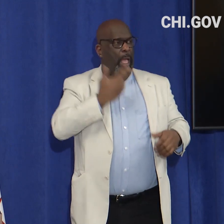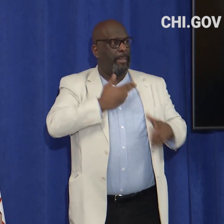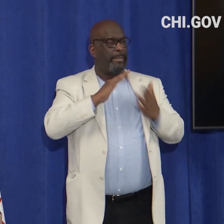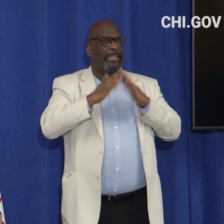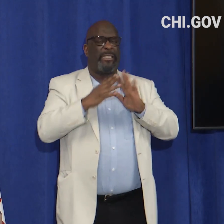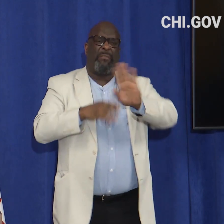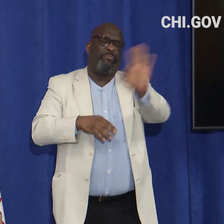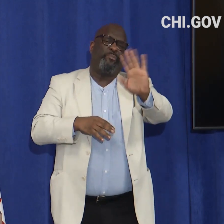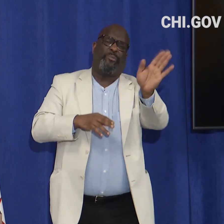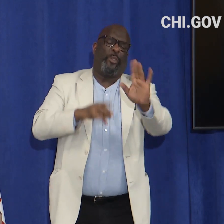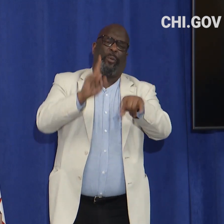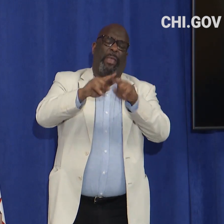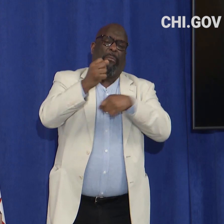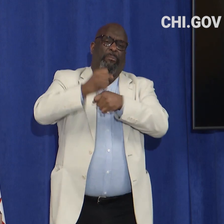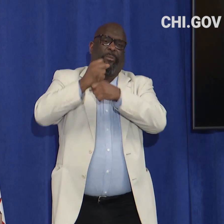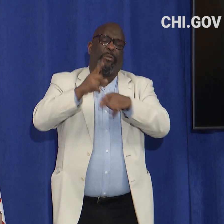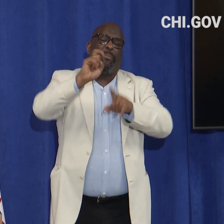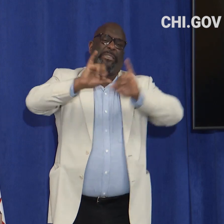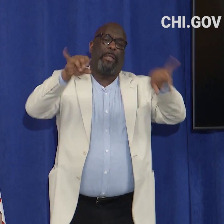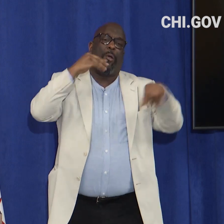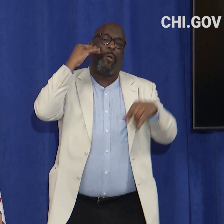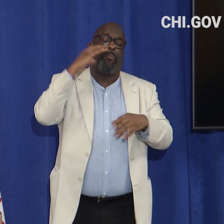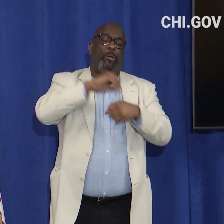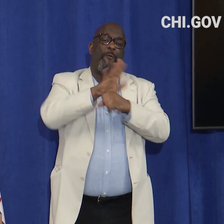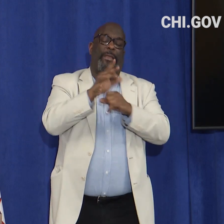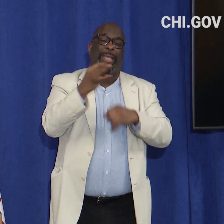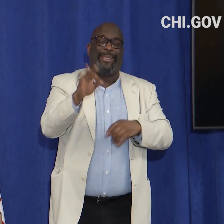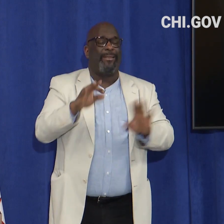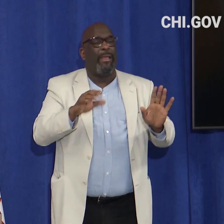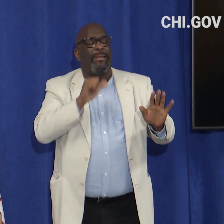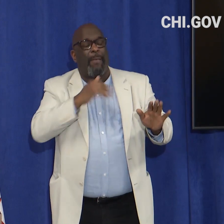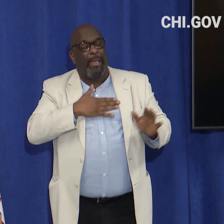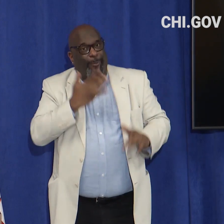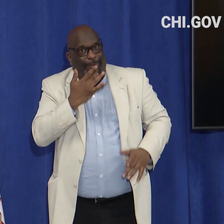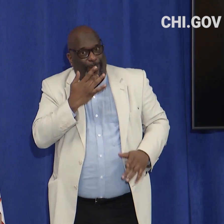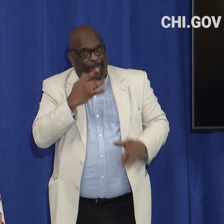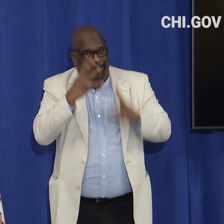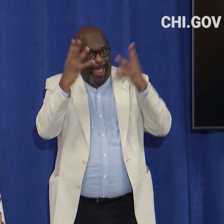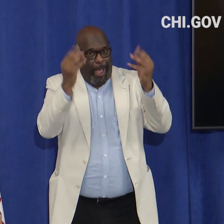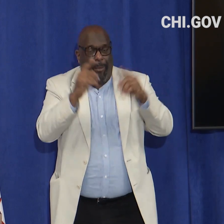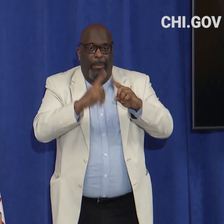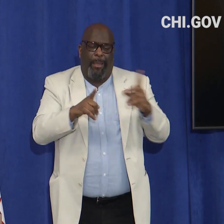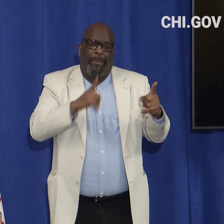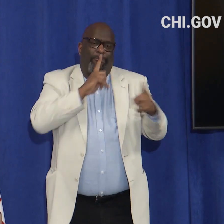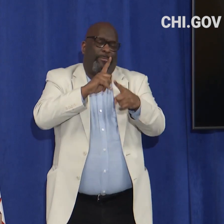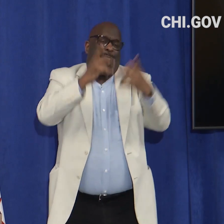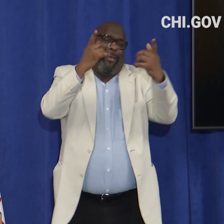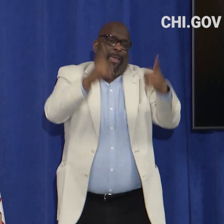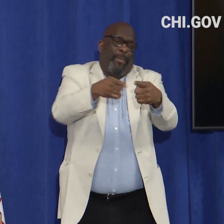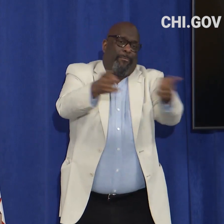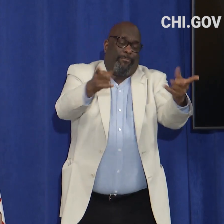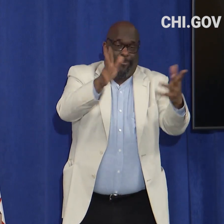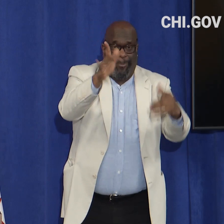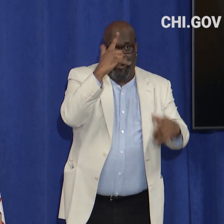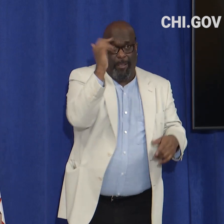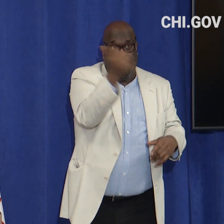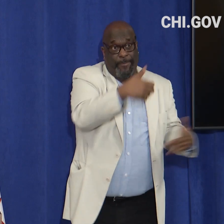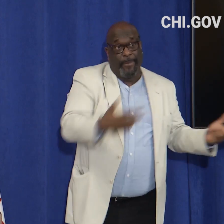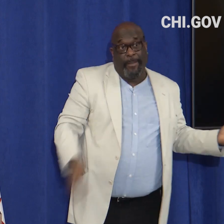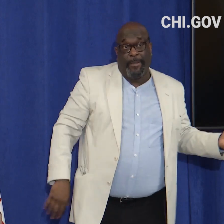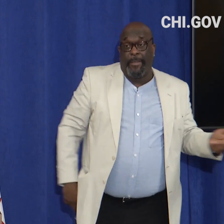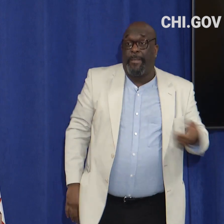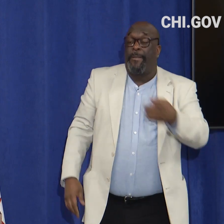home, COVID-19? It's not my preference, but it's the reality of what happened on the streets. I just have, if you'd let